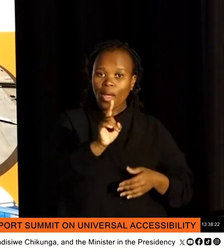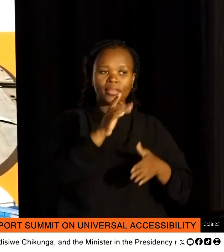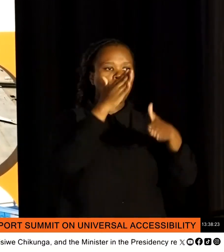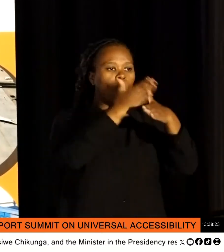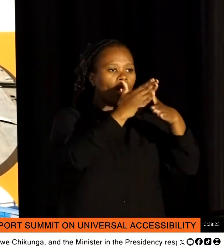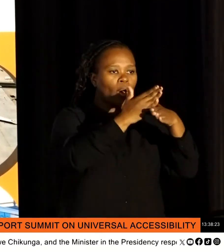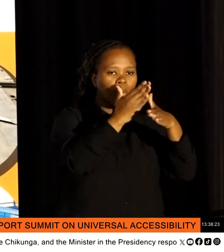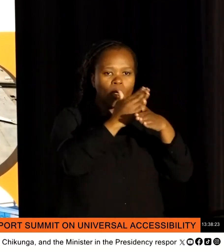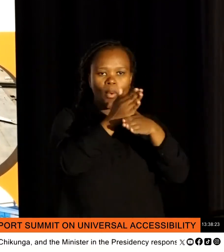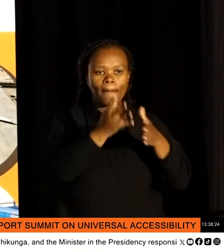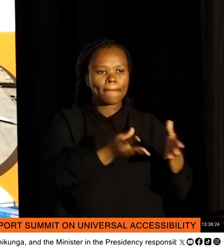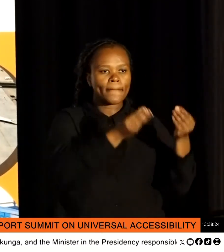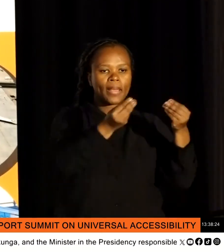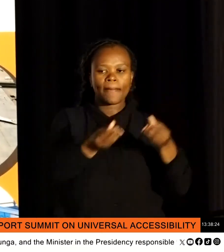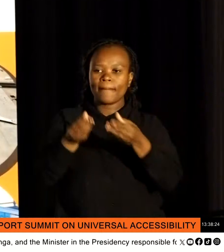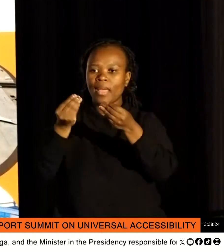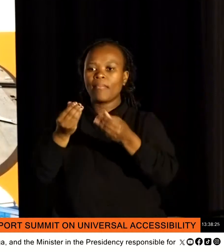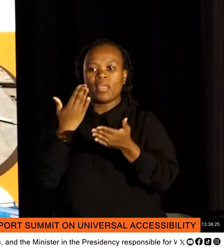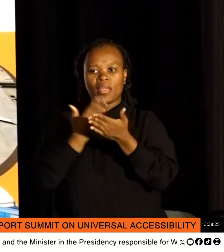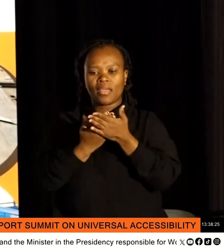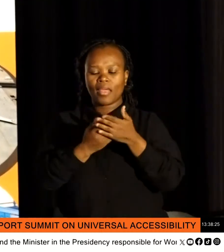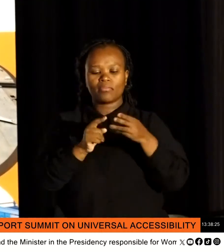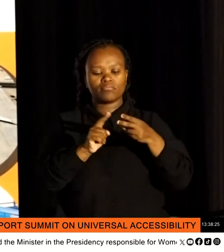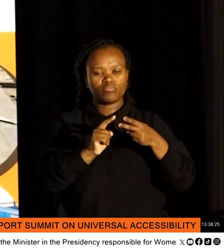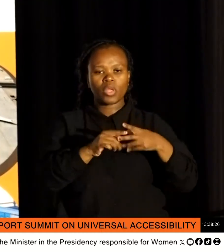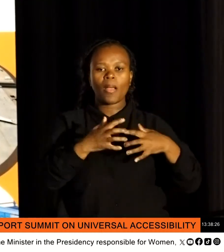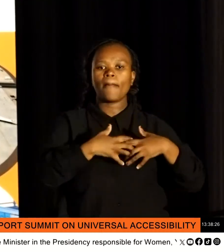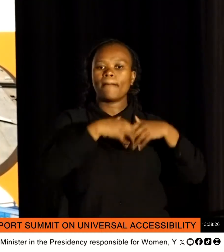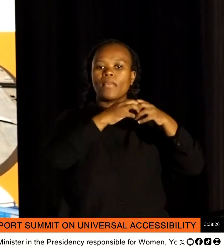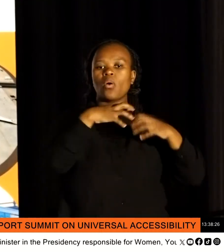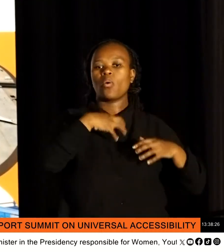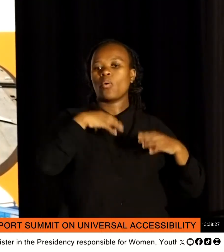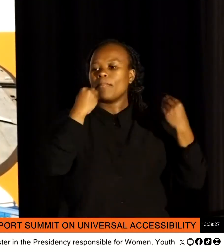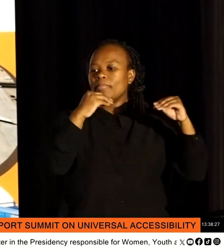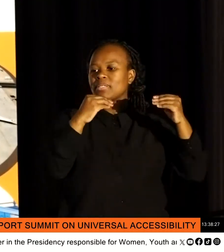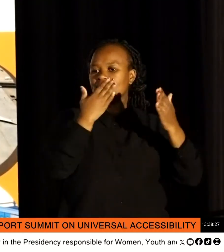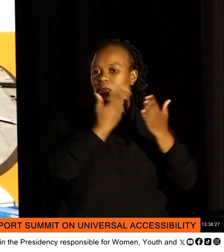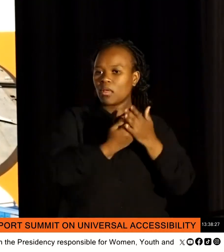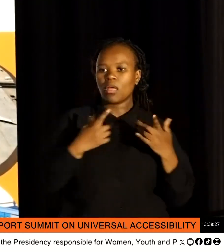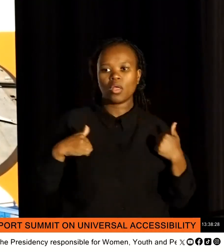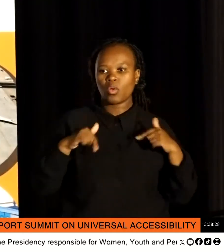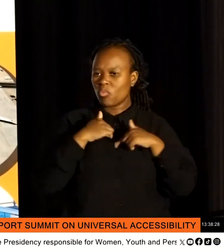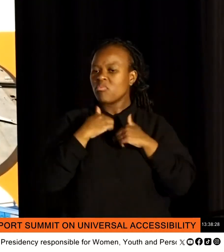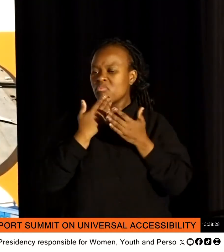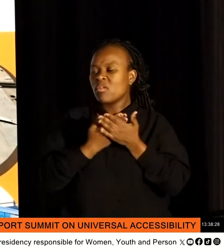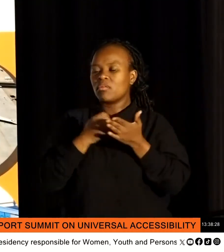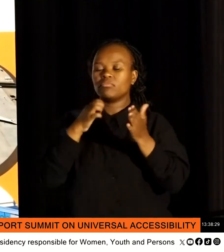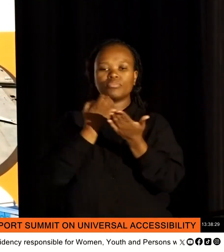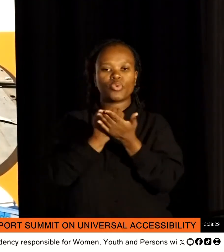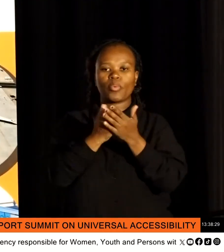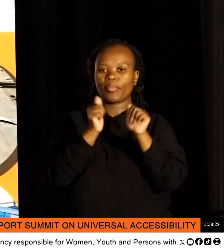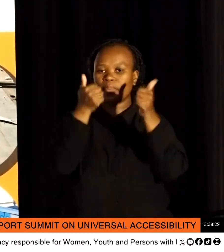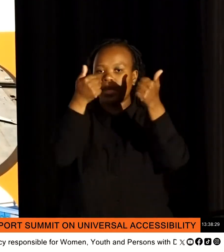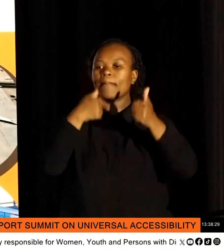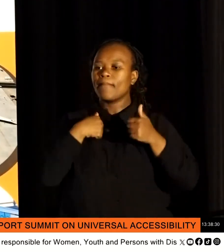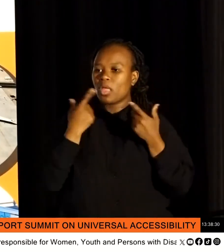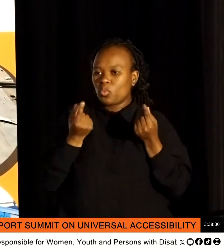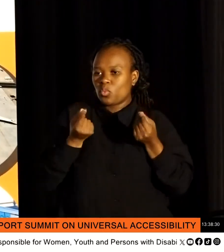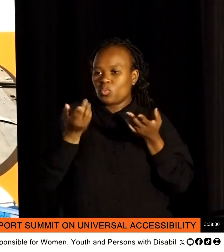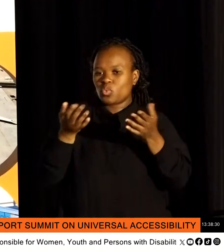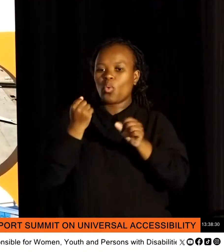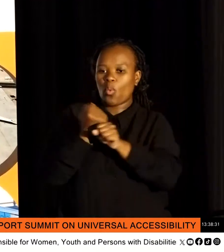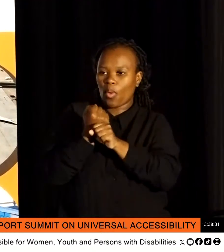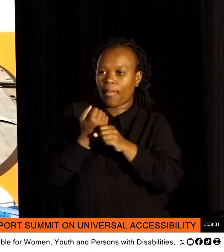get assisted to start their own small businesses as well, so that the economy can thrive. So that is what I do on a daily